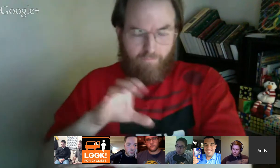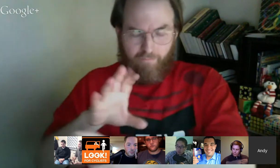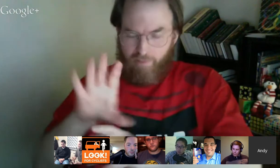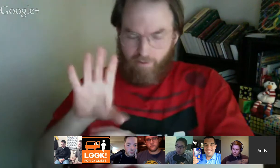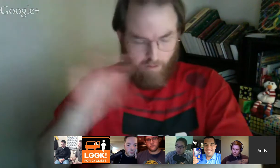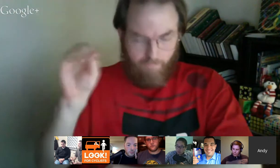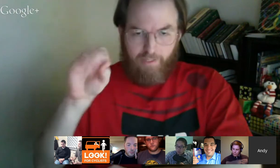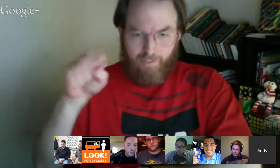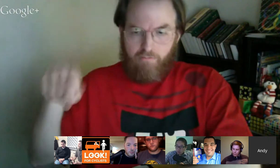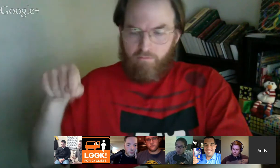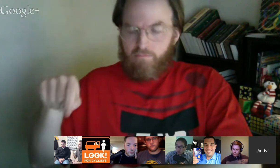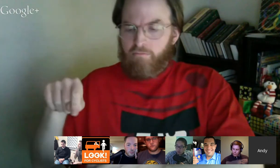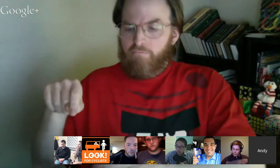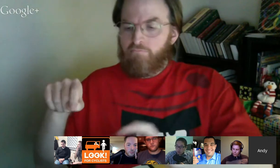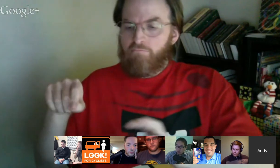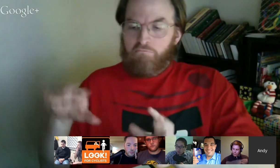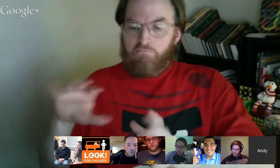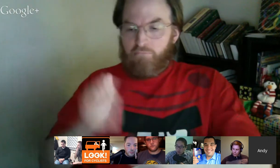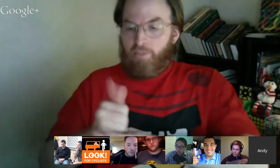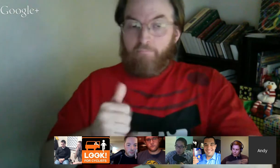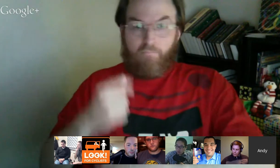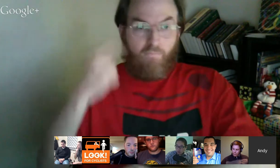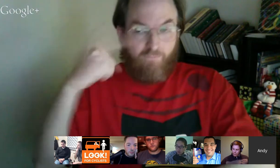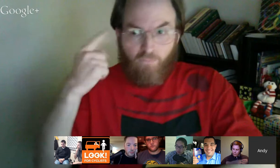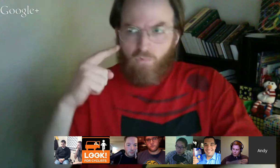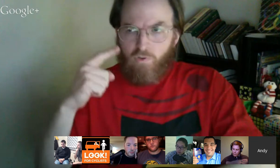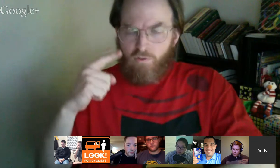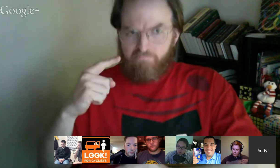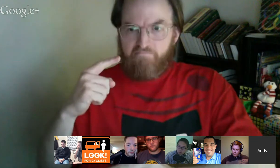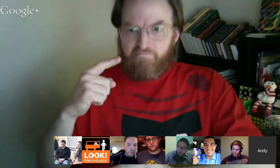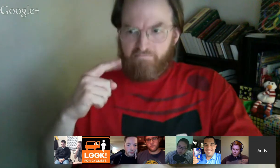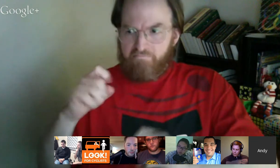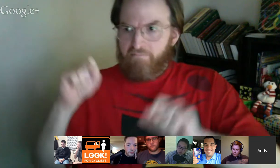I set up a chat client. I set up a chat client in our office.